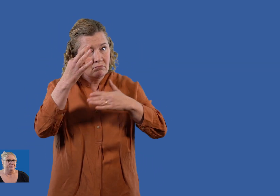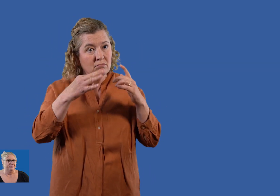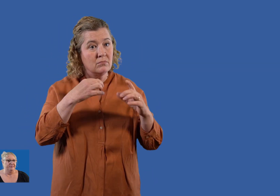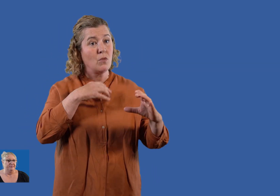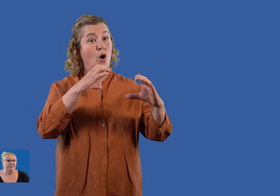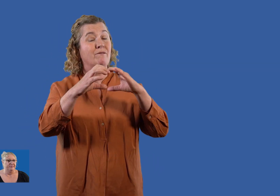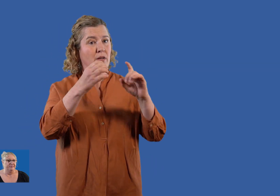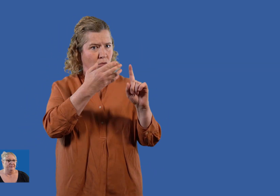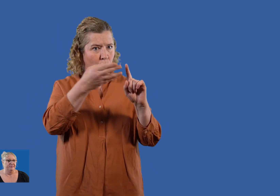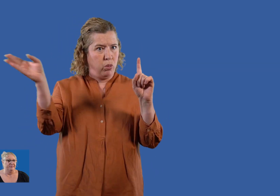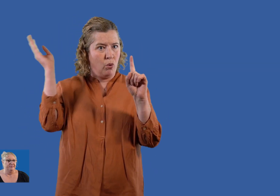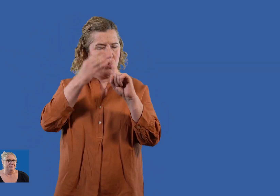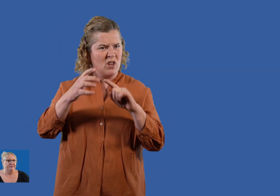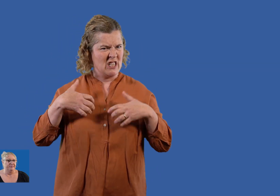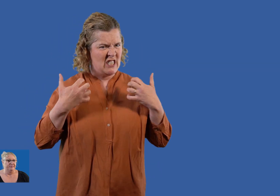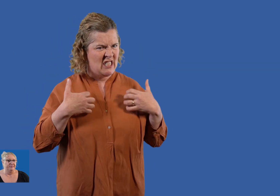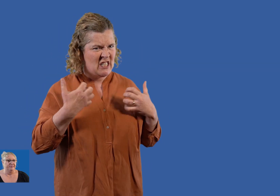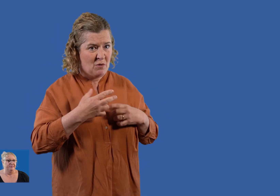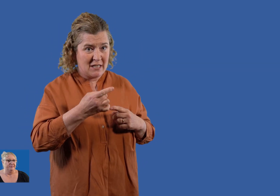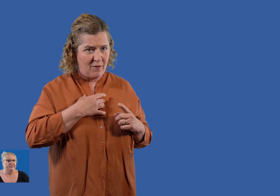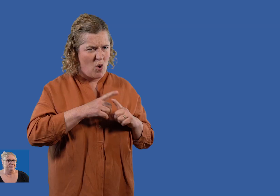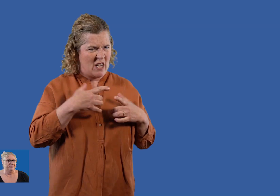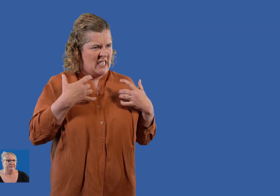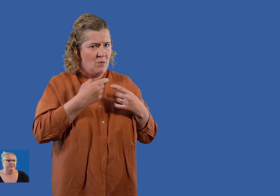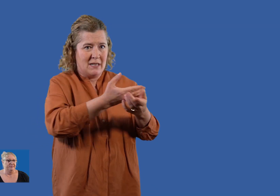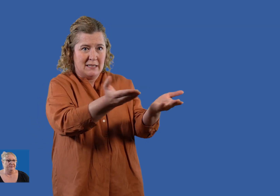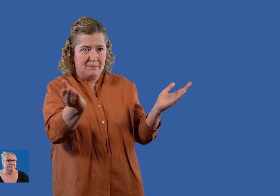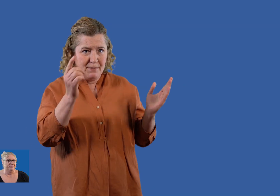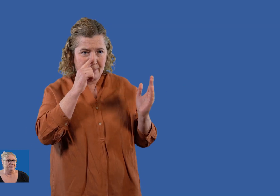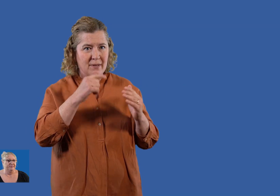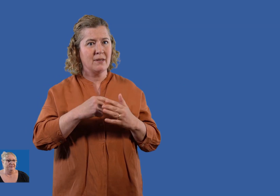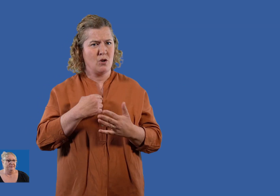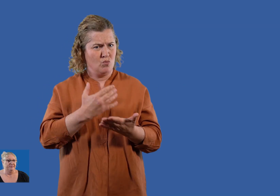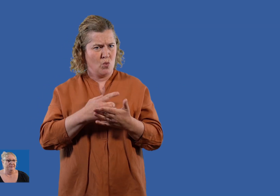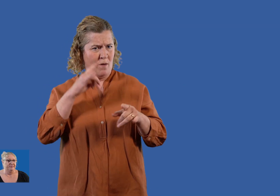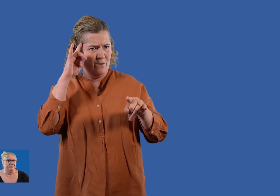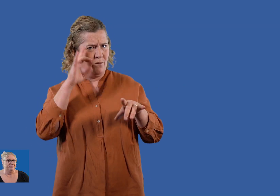incoherent conversations, aggressive acts, and these are confusing and frightening to the person or family or friends around them.